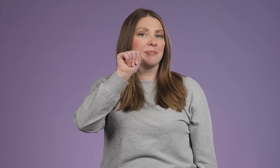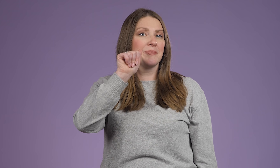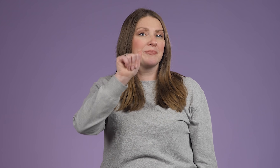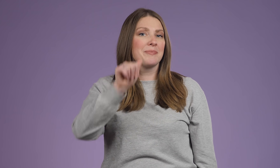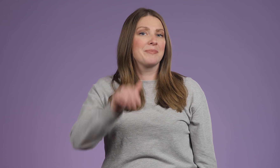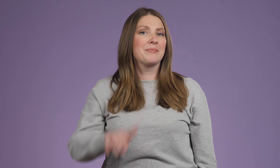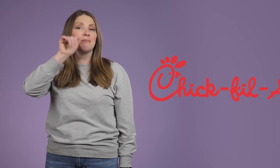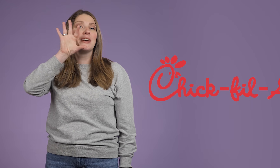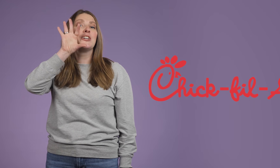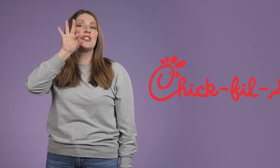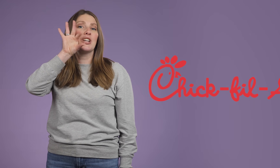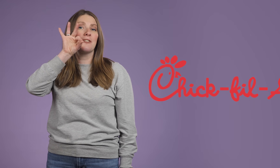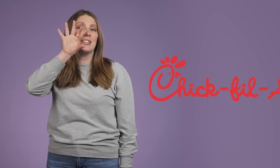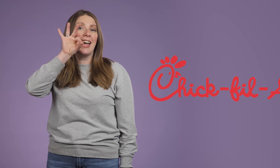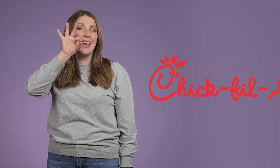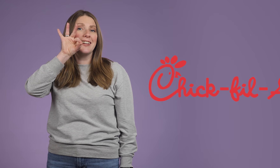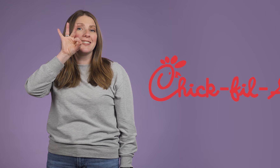fillet. Chick-fil-A.